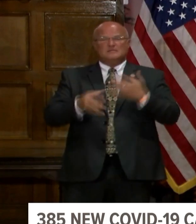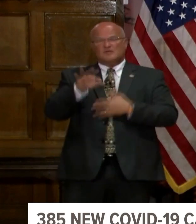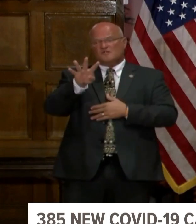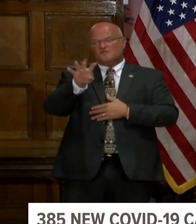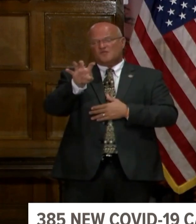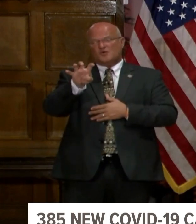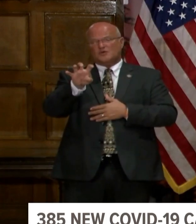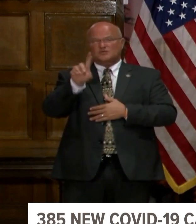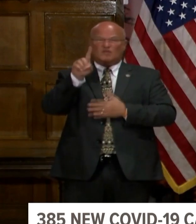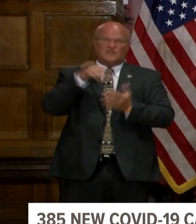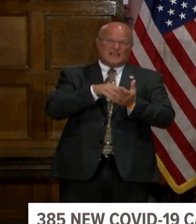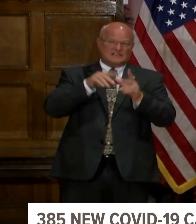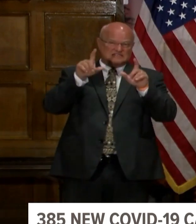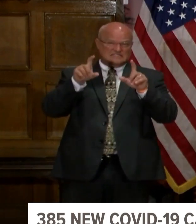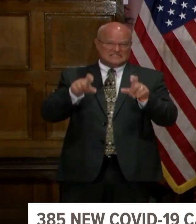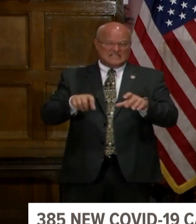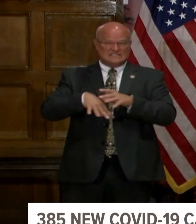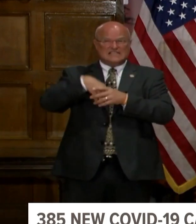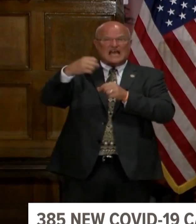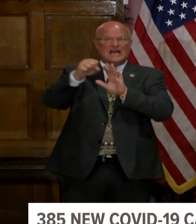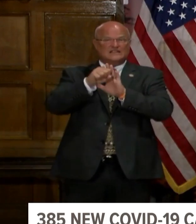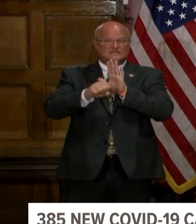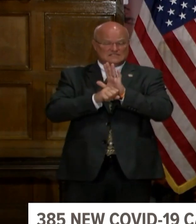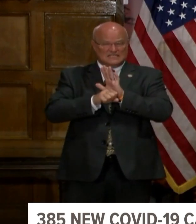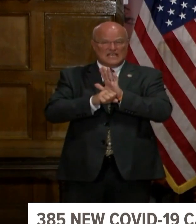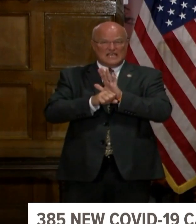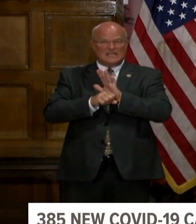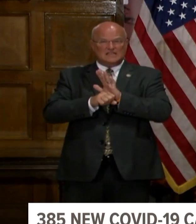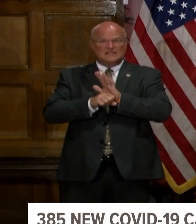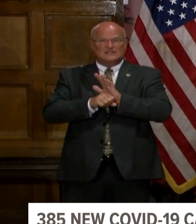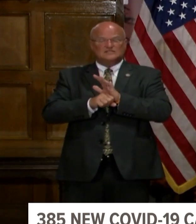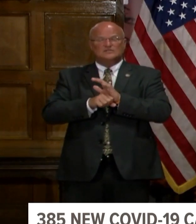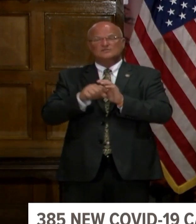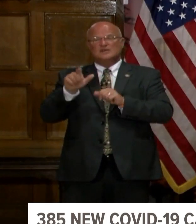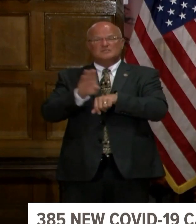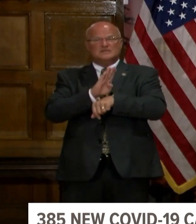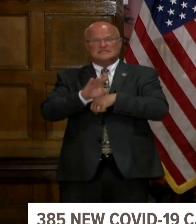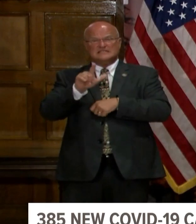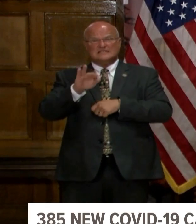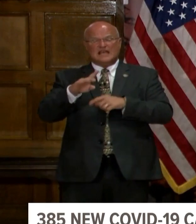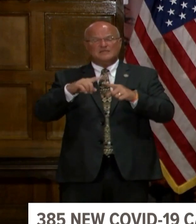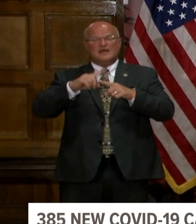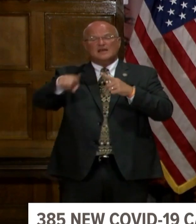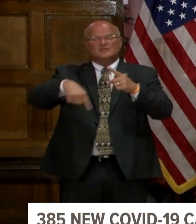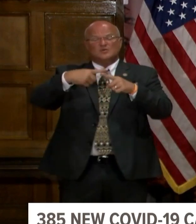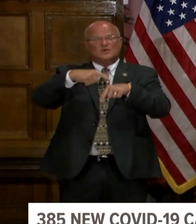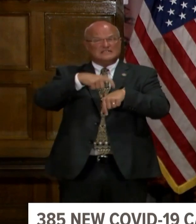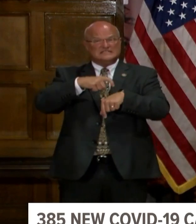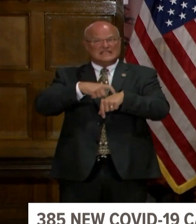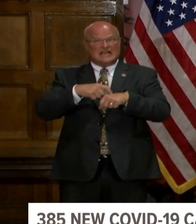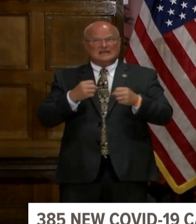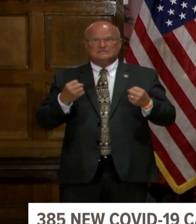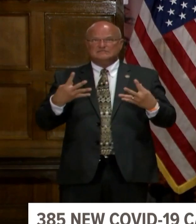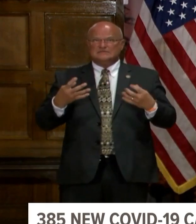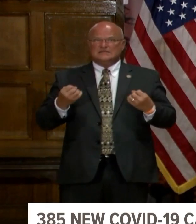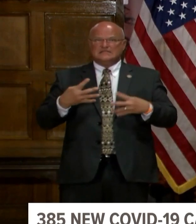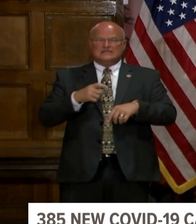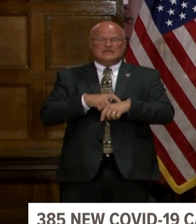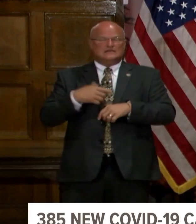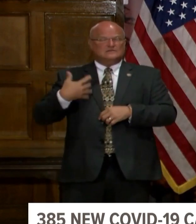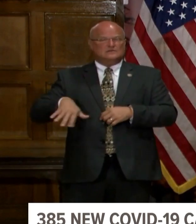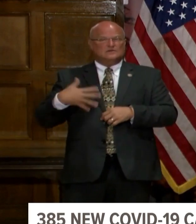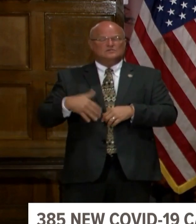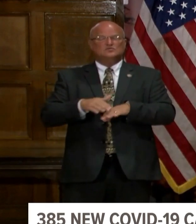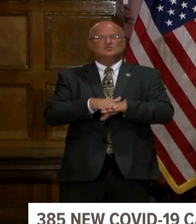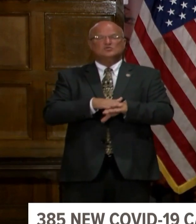400 to 1,000 tests out of state to a reference lab, and that turnaround time, as we've talked about and here many times before, has been